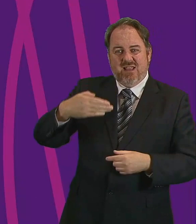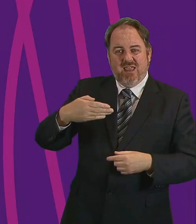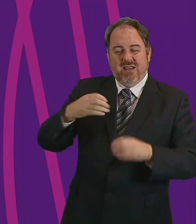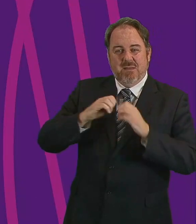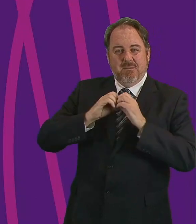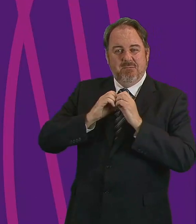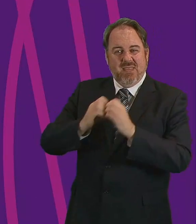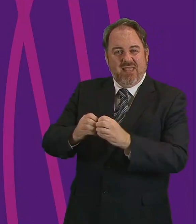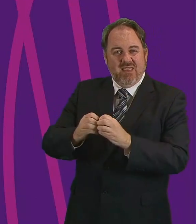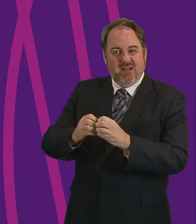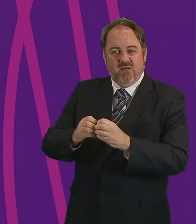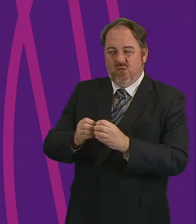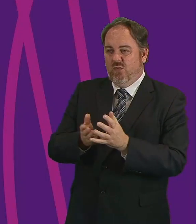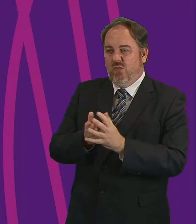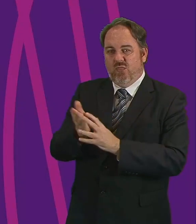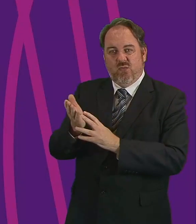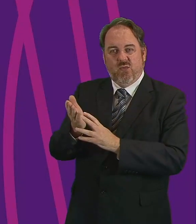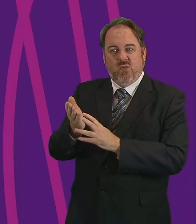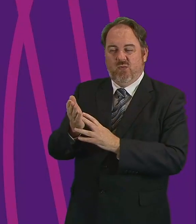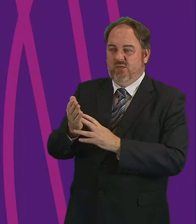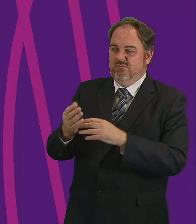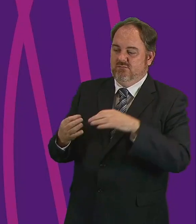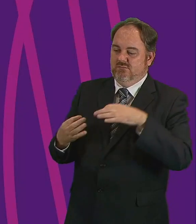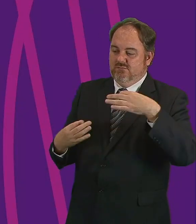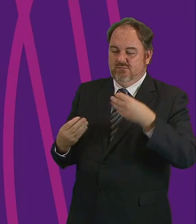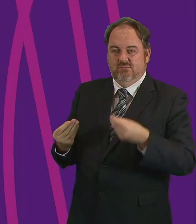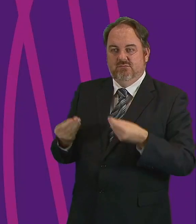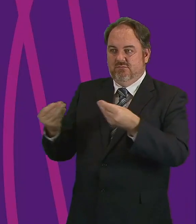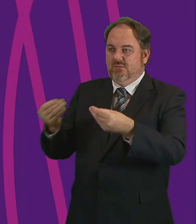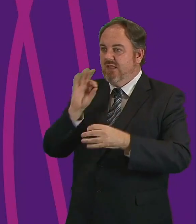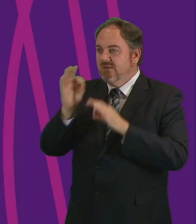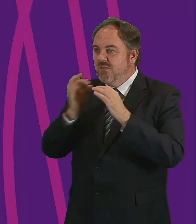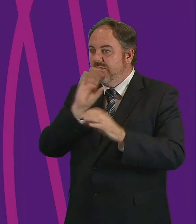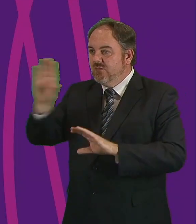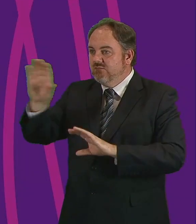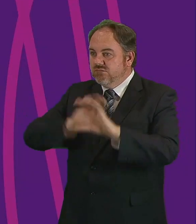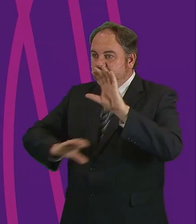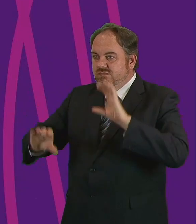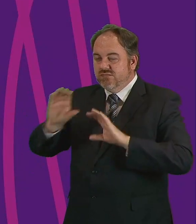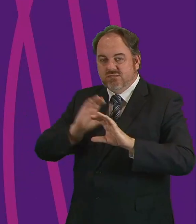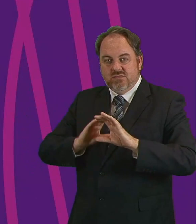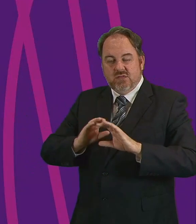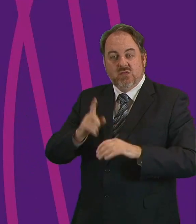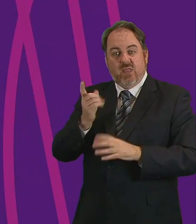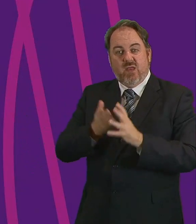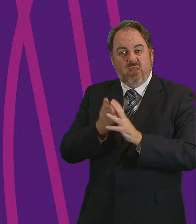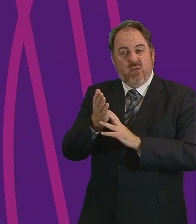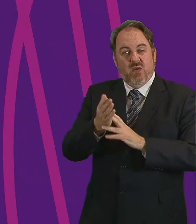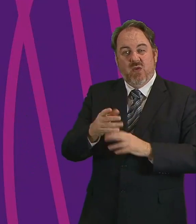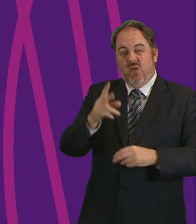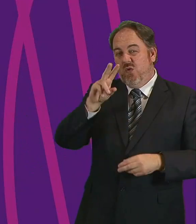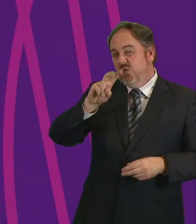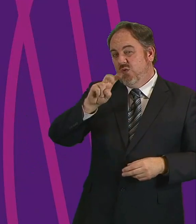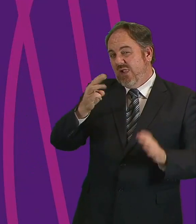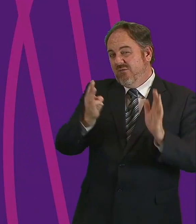auctions since mid-March. It goes on later to say, even under a 12-month lockdown,